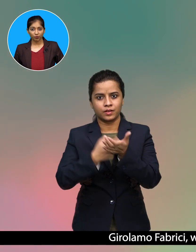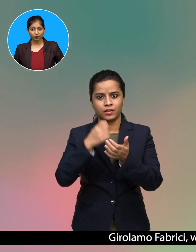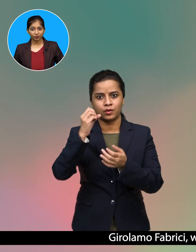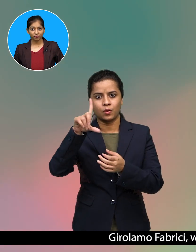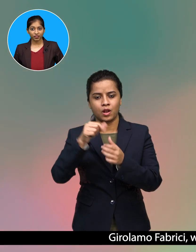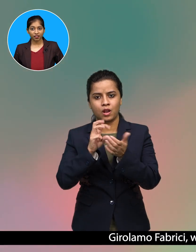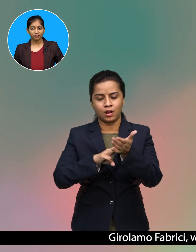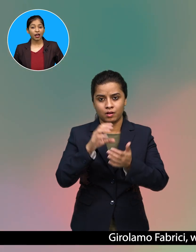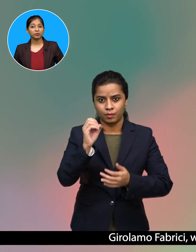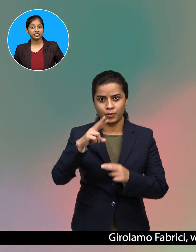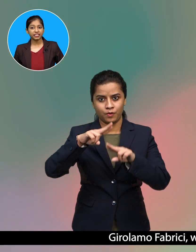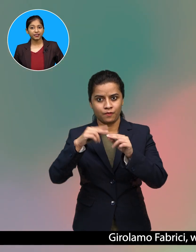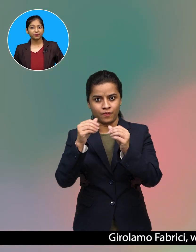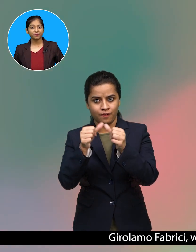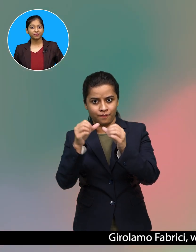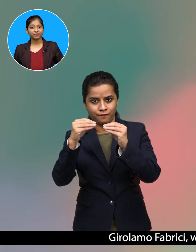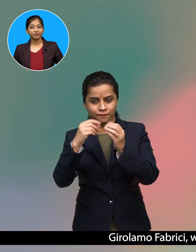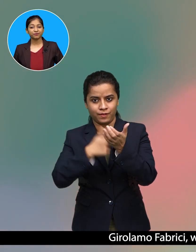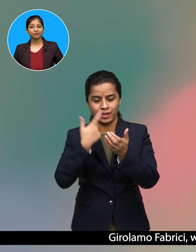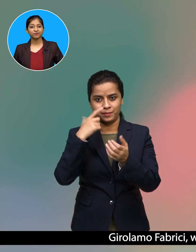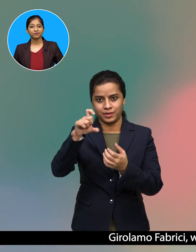Girolamo Fabrici,